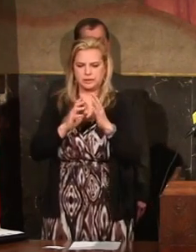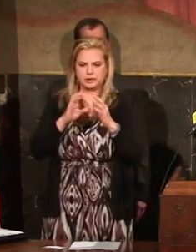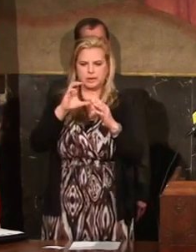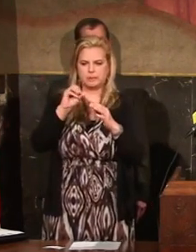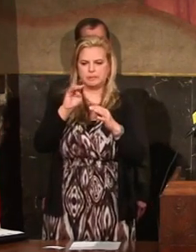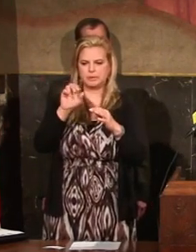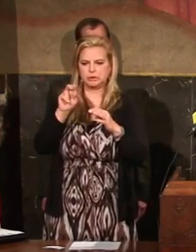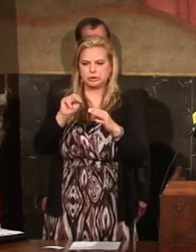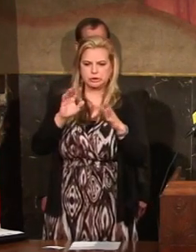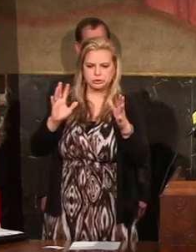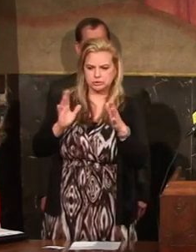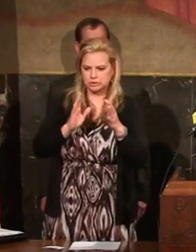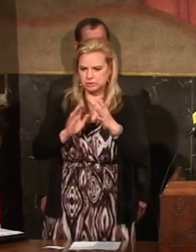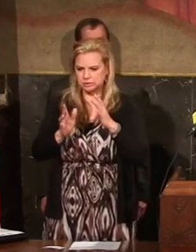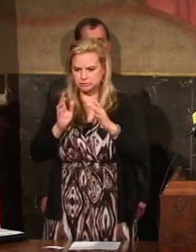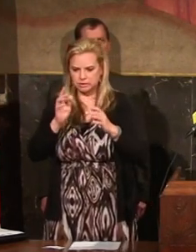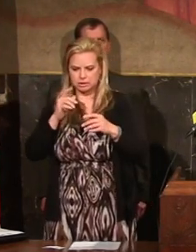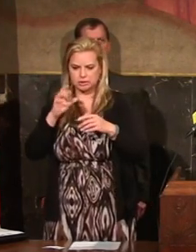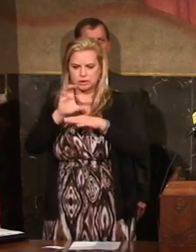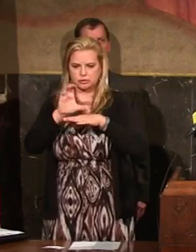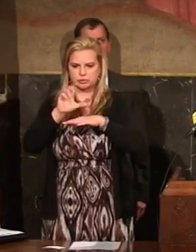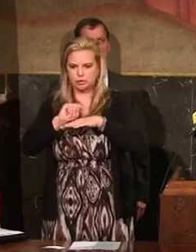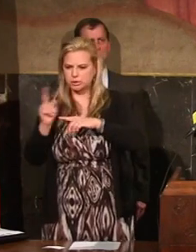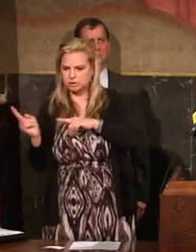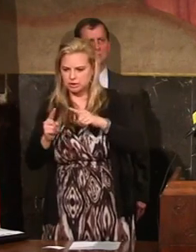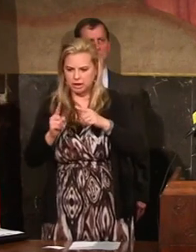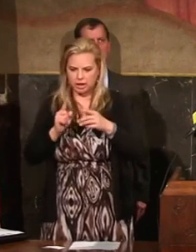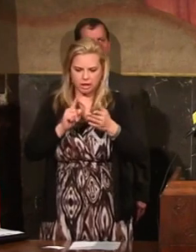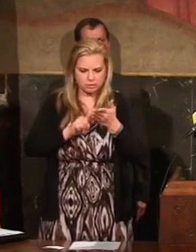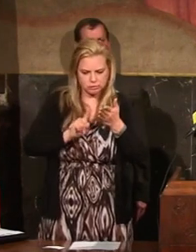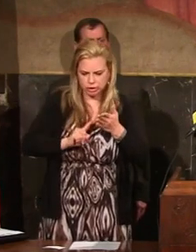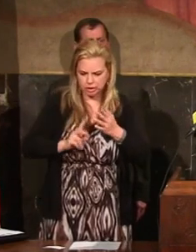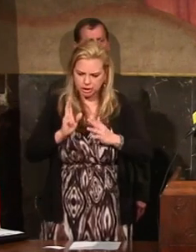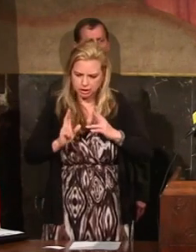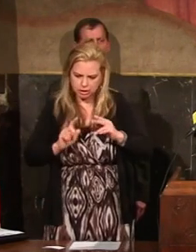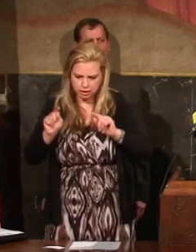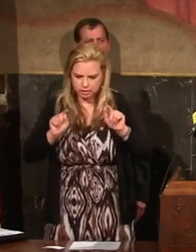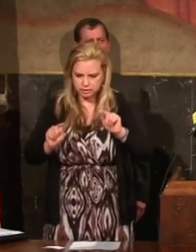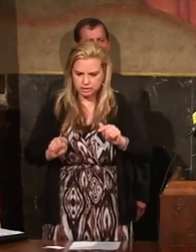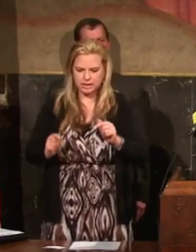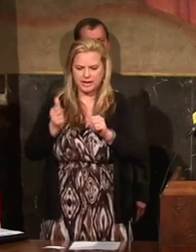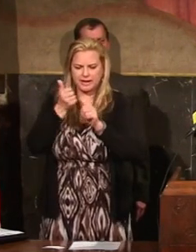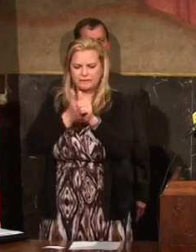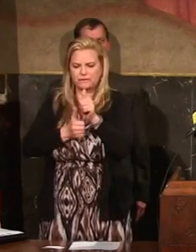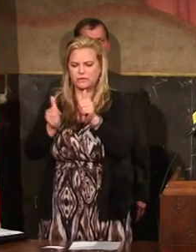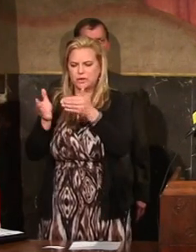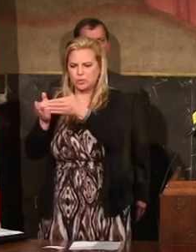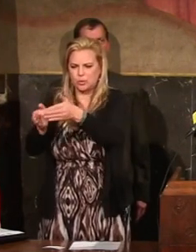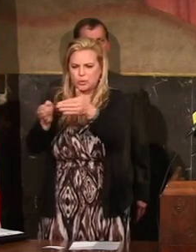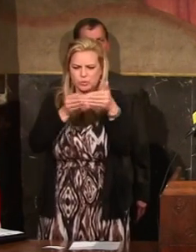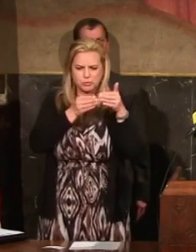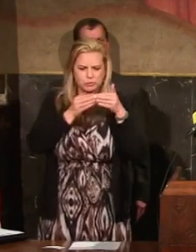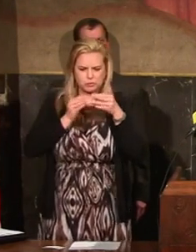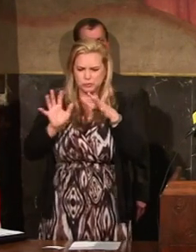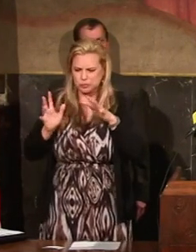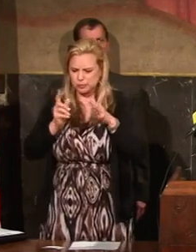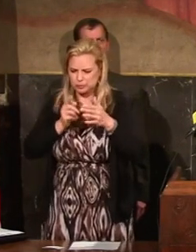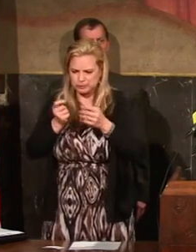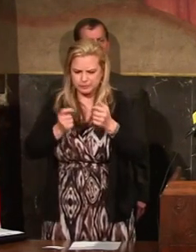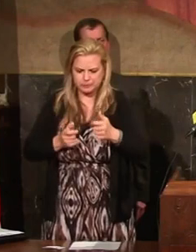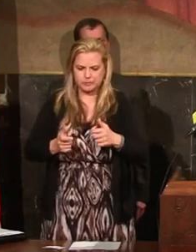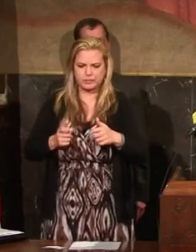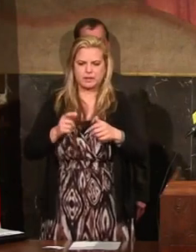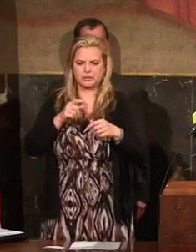in. We have cut in every corner of state government. So to view these cuts in isolation